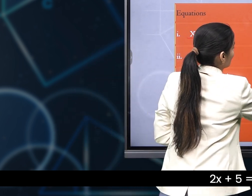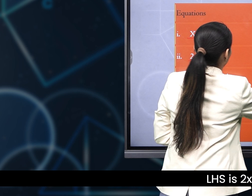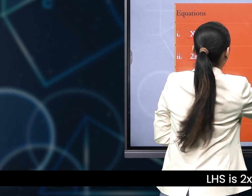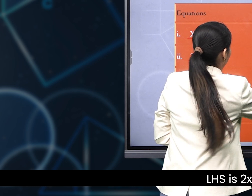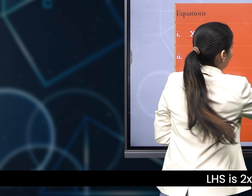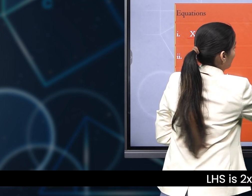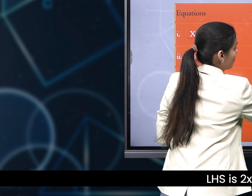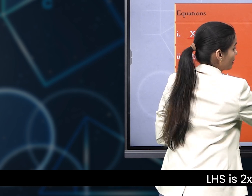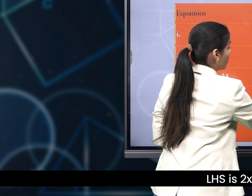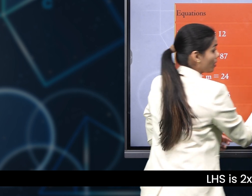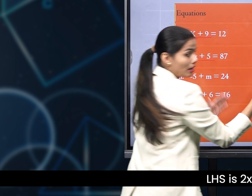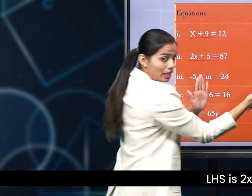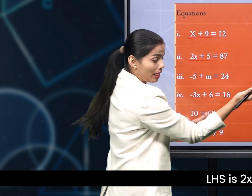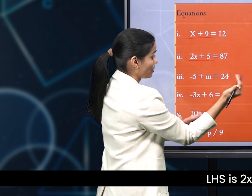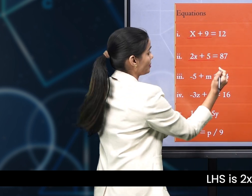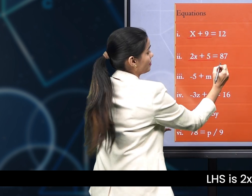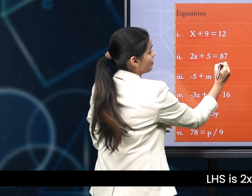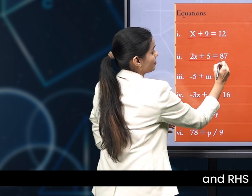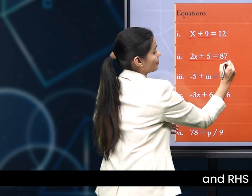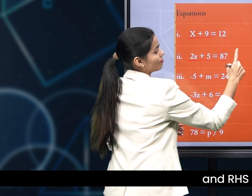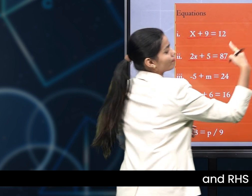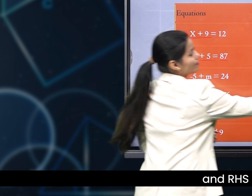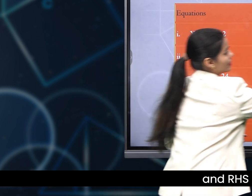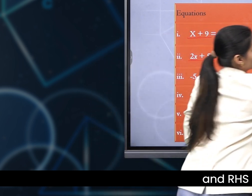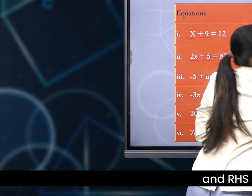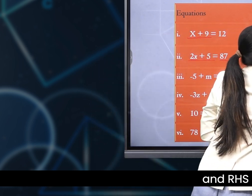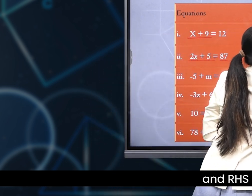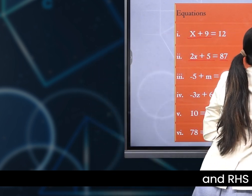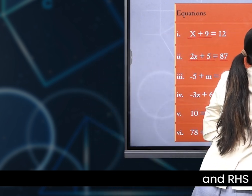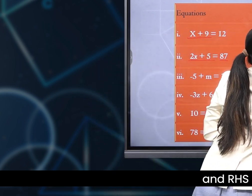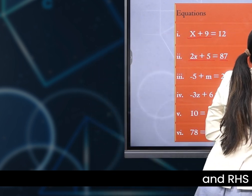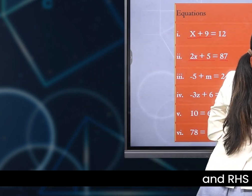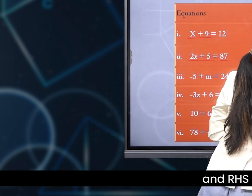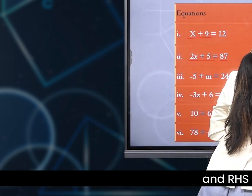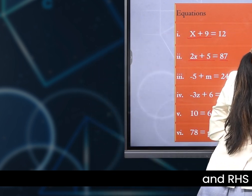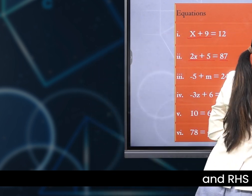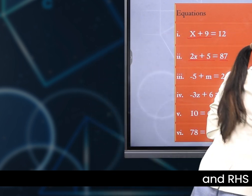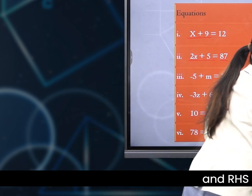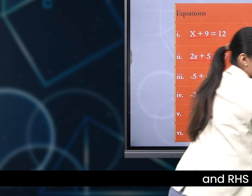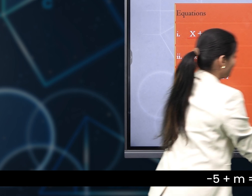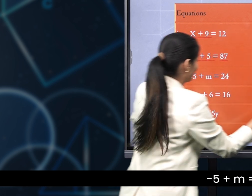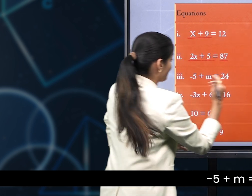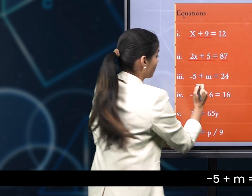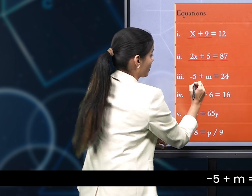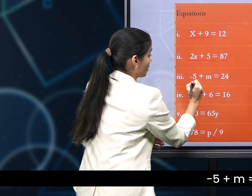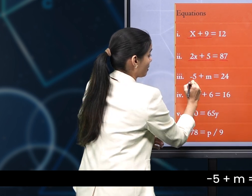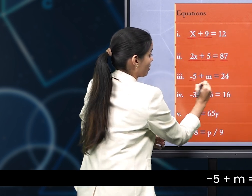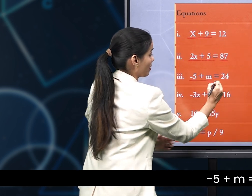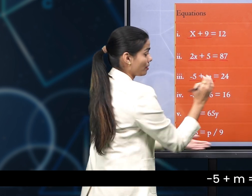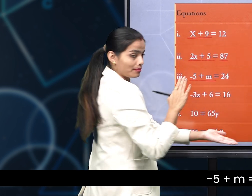LHS is 2x plus 5 and RHS is 87. Minus 5 plus m is equal